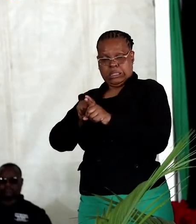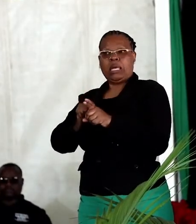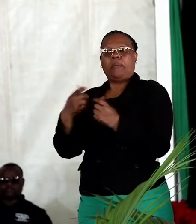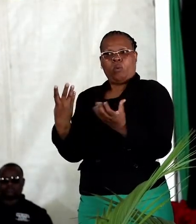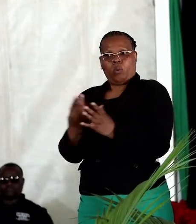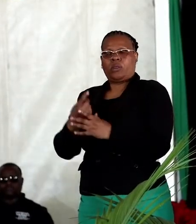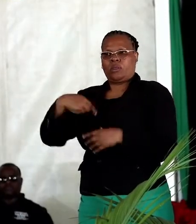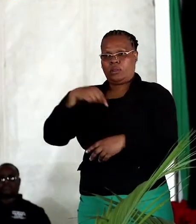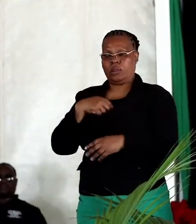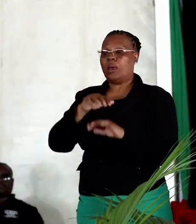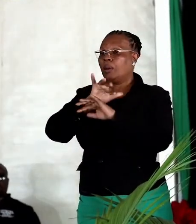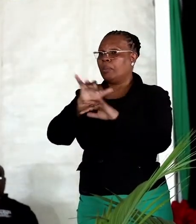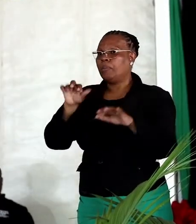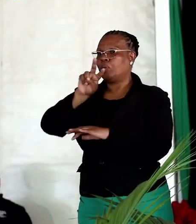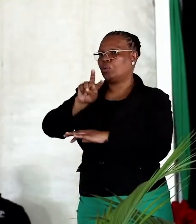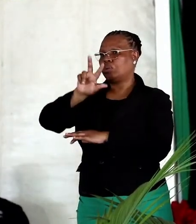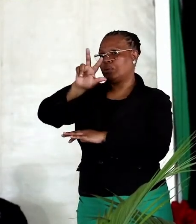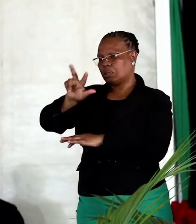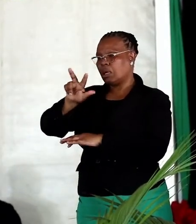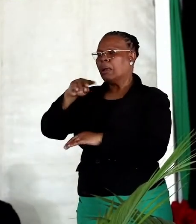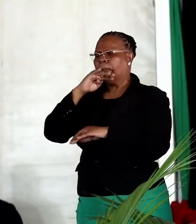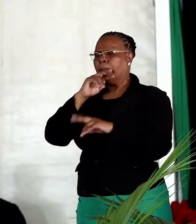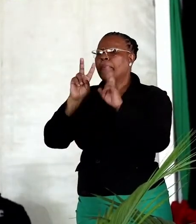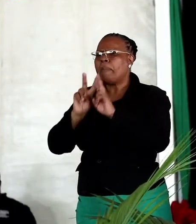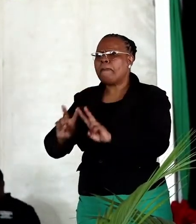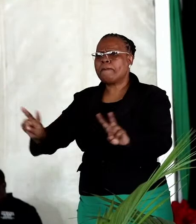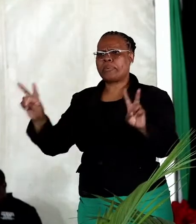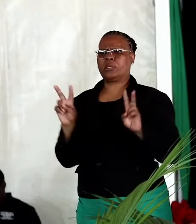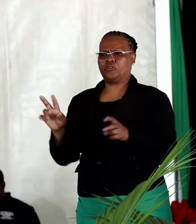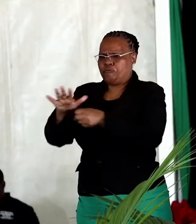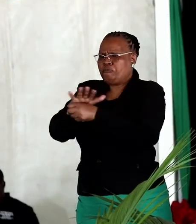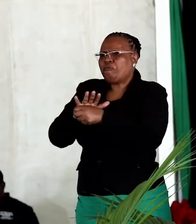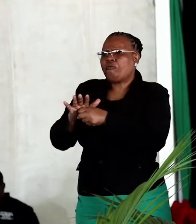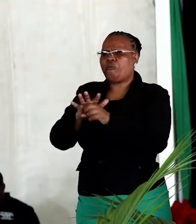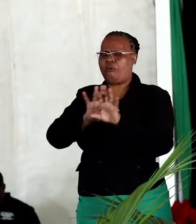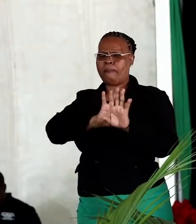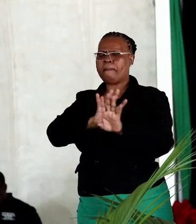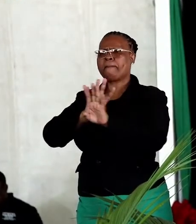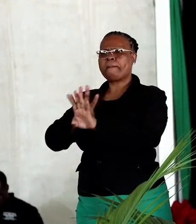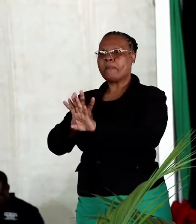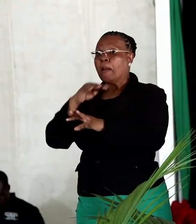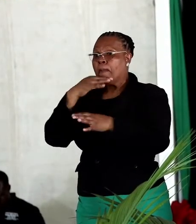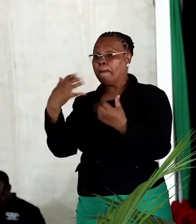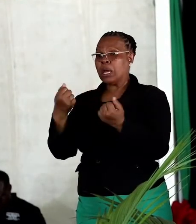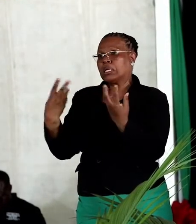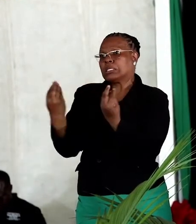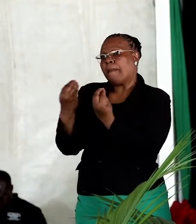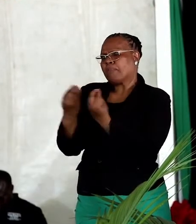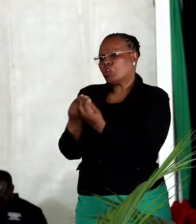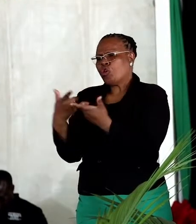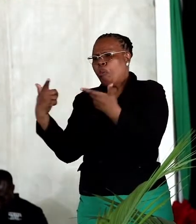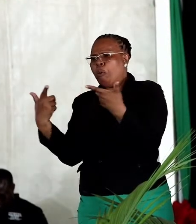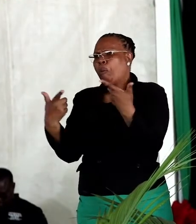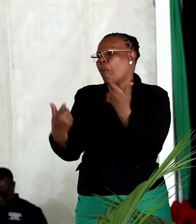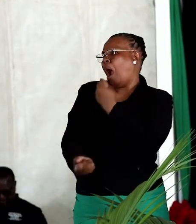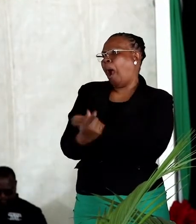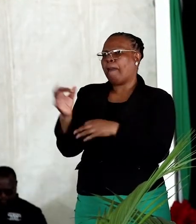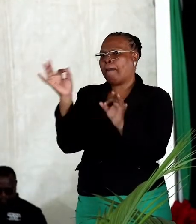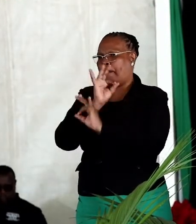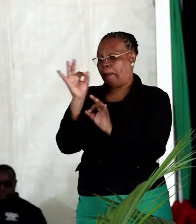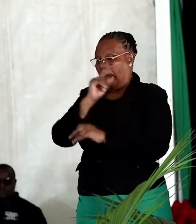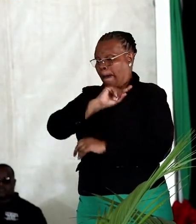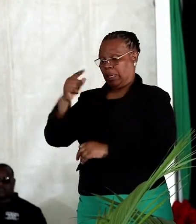28, they were peaceful marchers. Babengaphethanga nto, even though they knew that amajoni